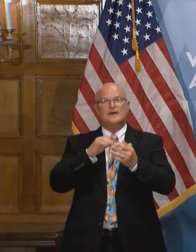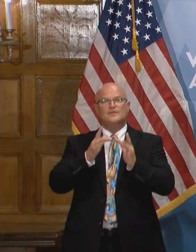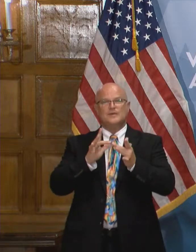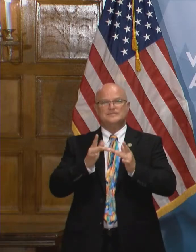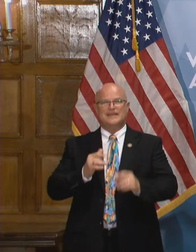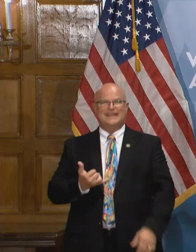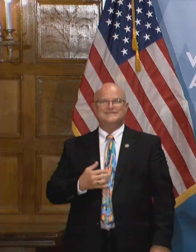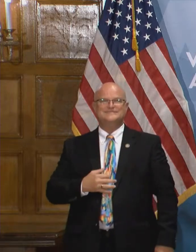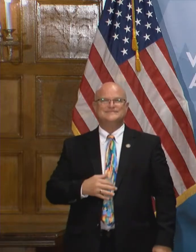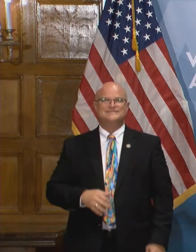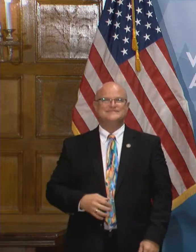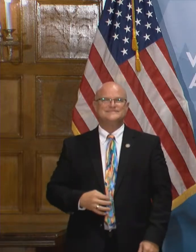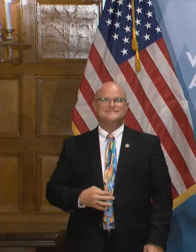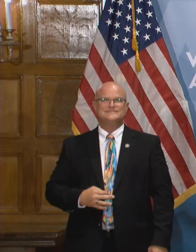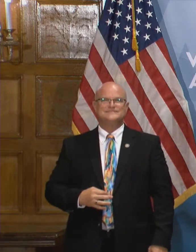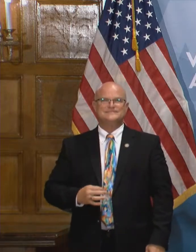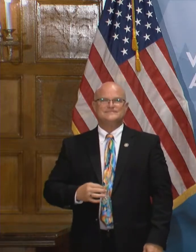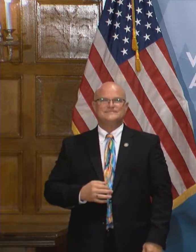website.